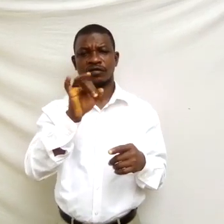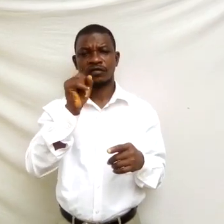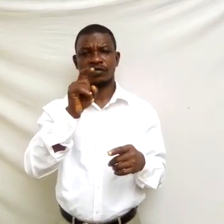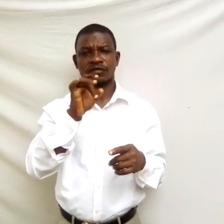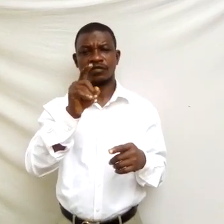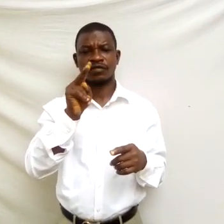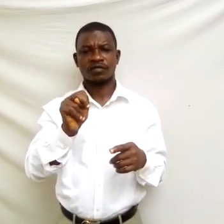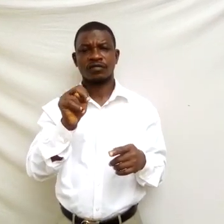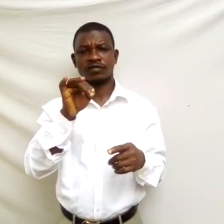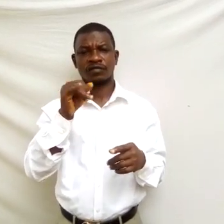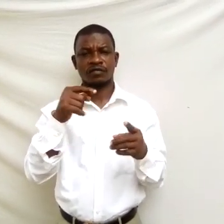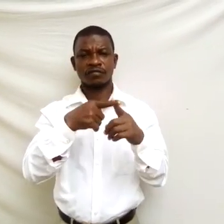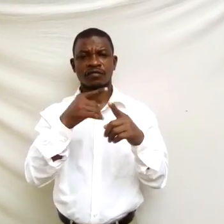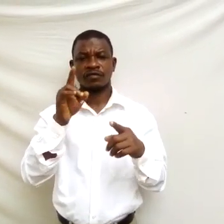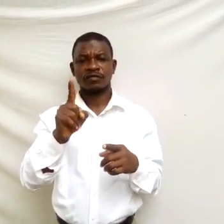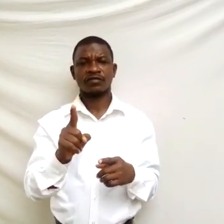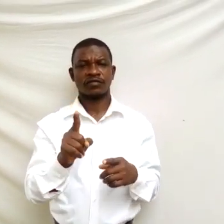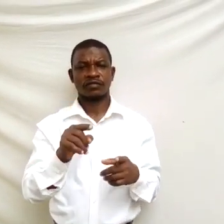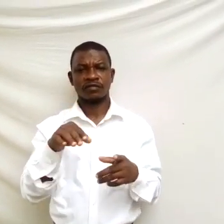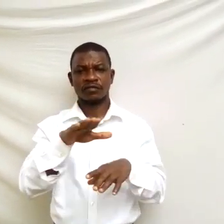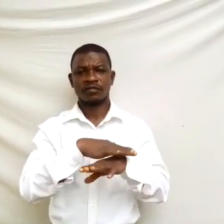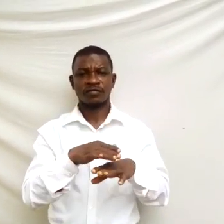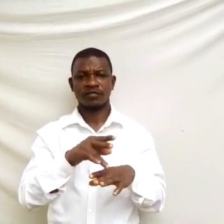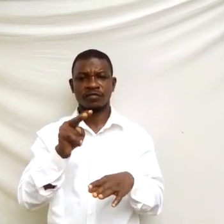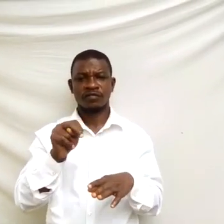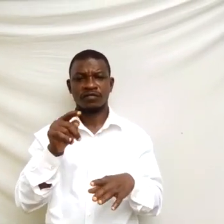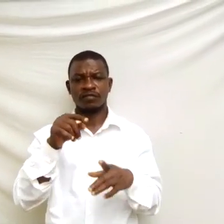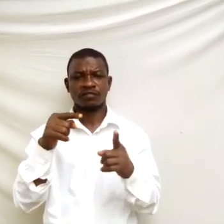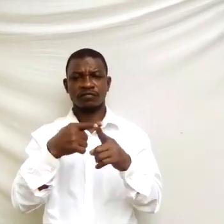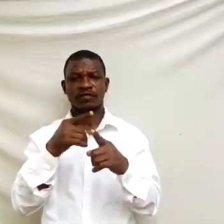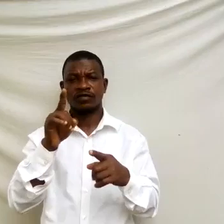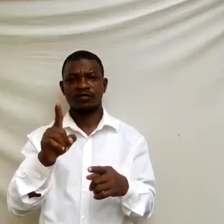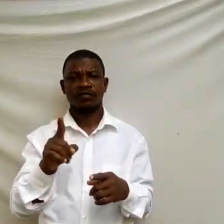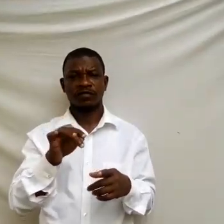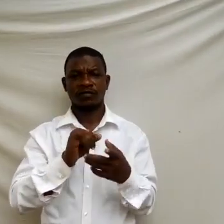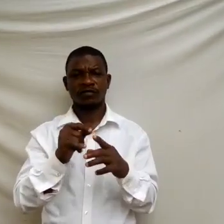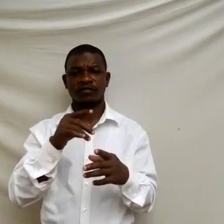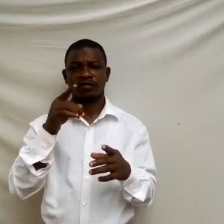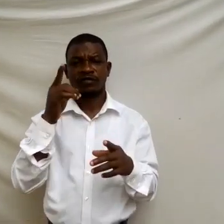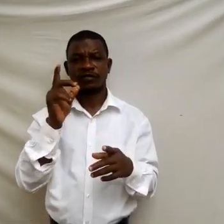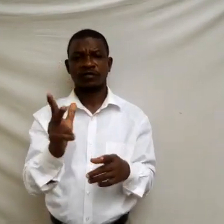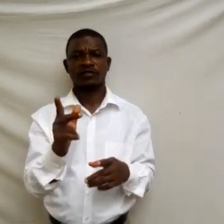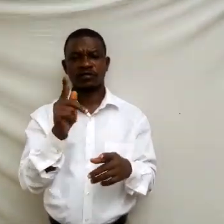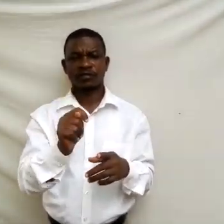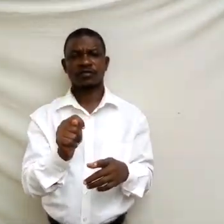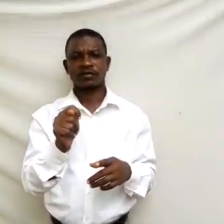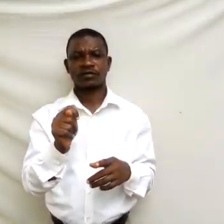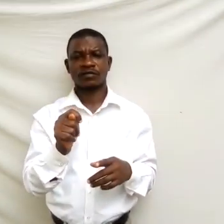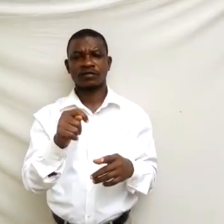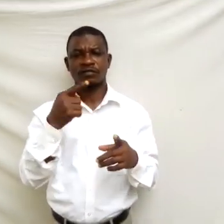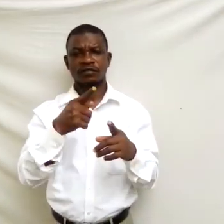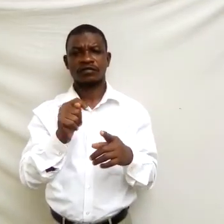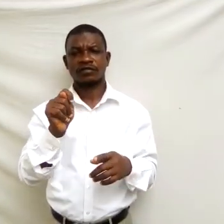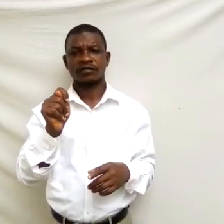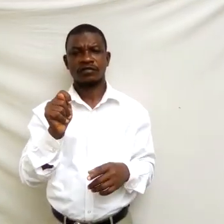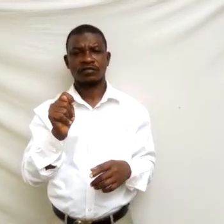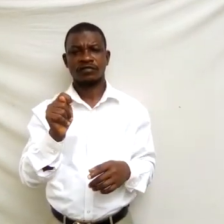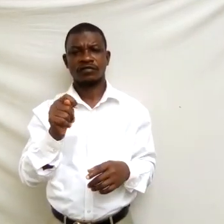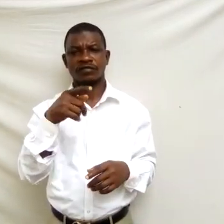n plus 1 over n plus 1 plus c. C, the